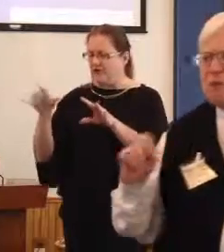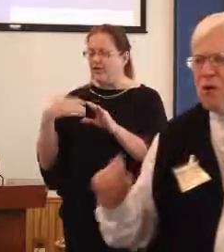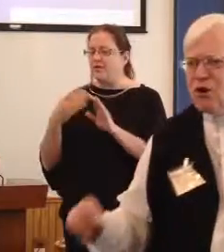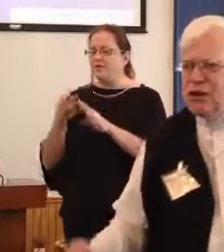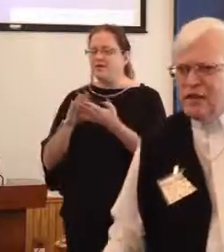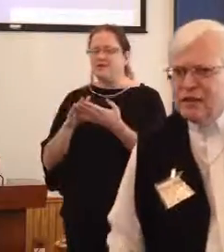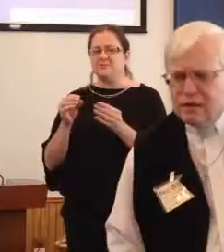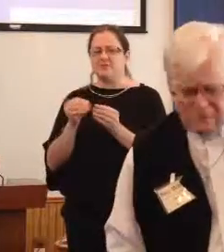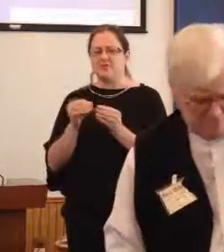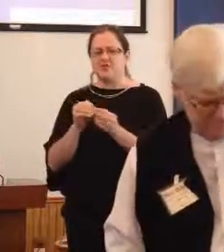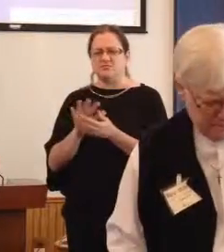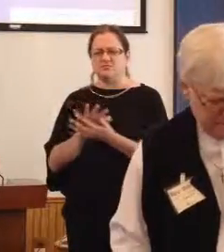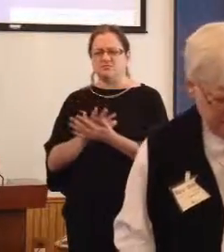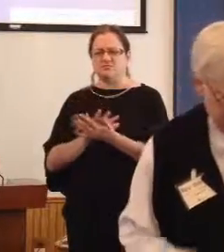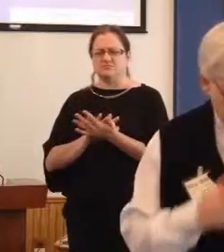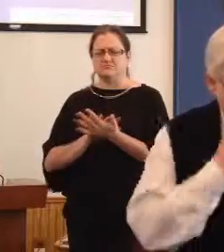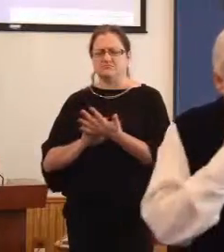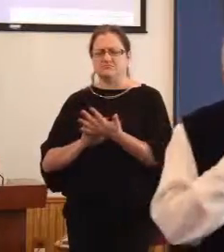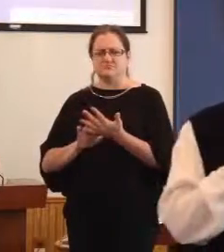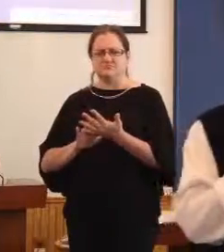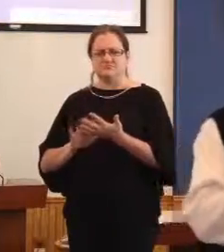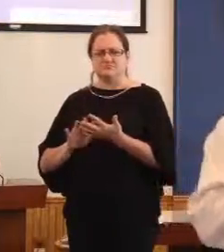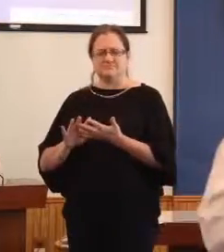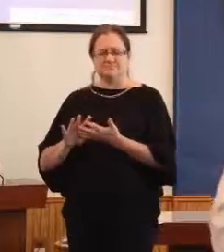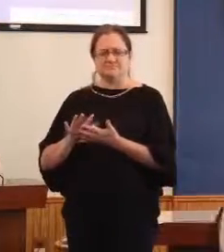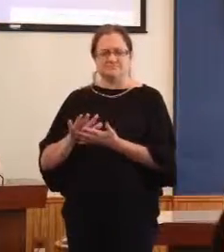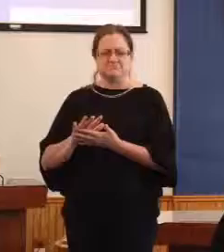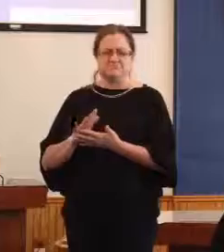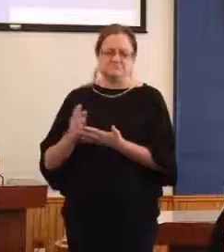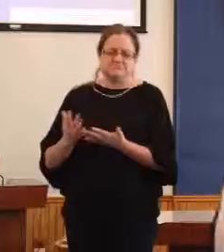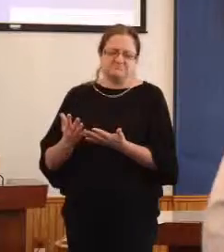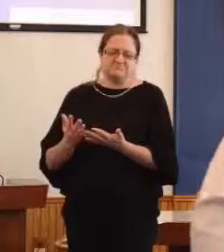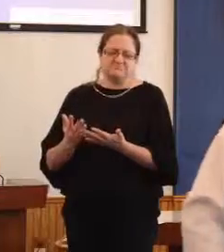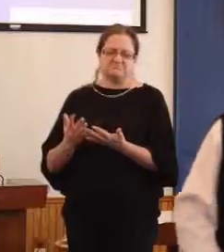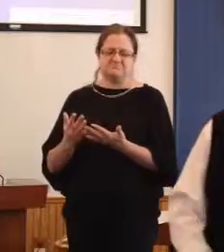little bit murky. It's a nice